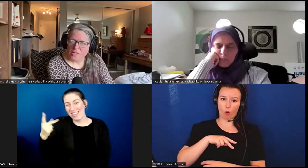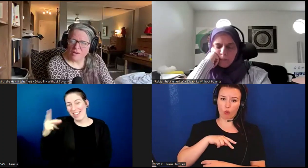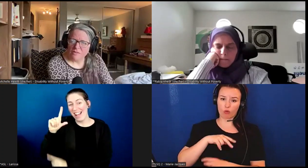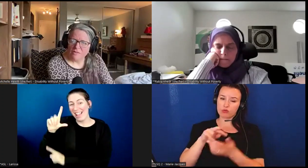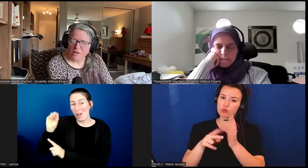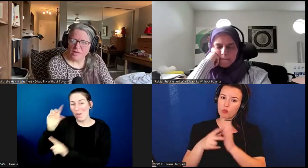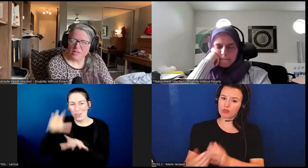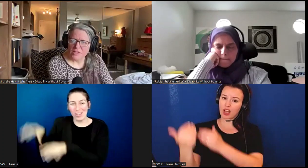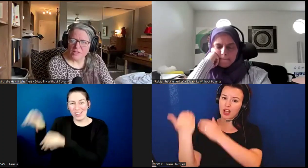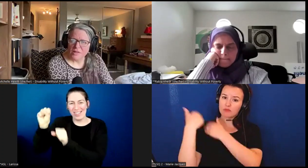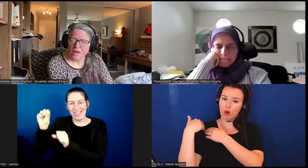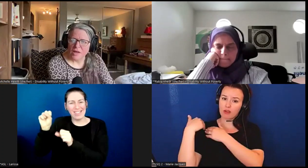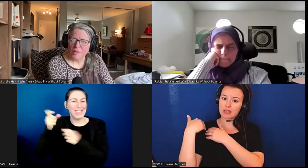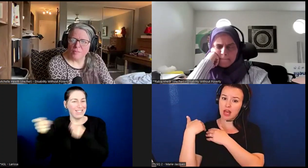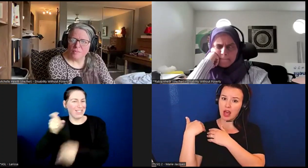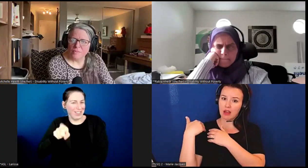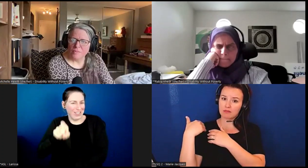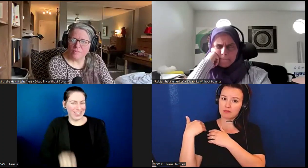Is there a risk?